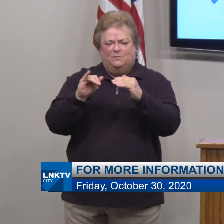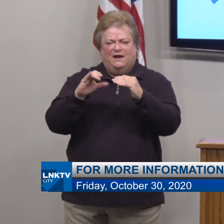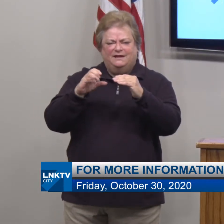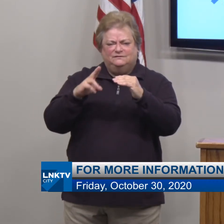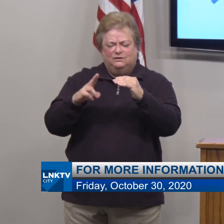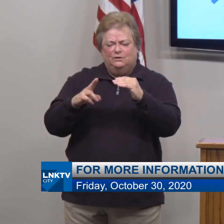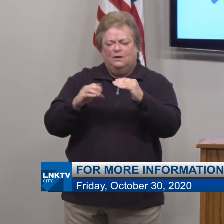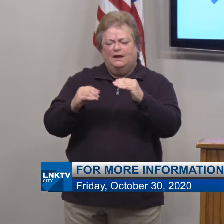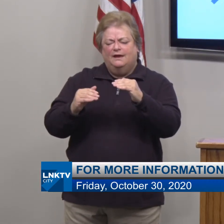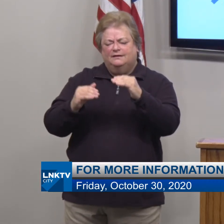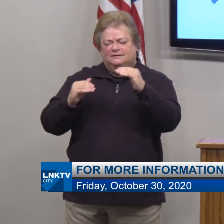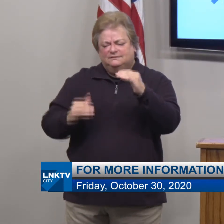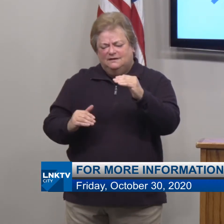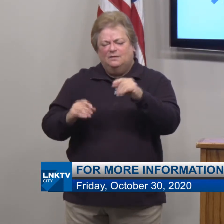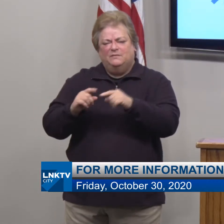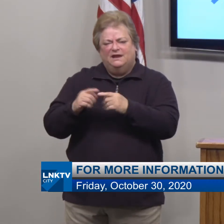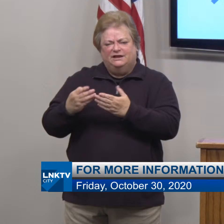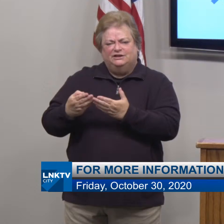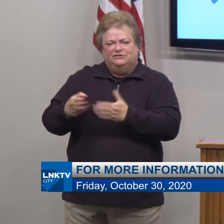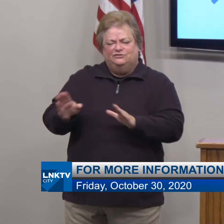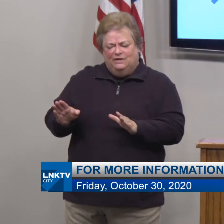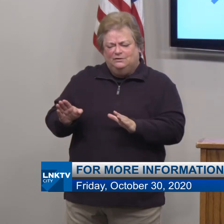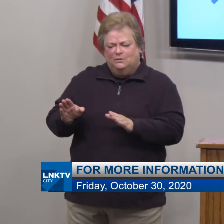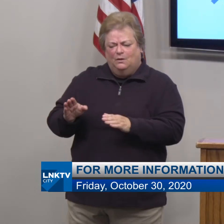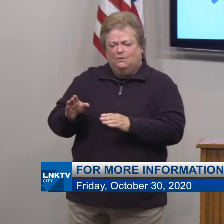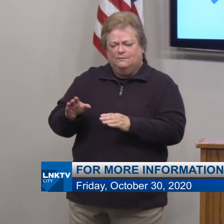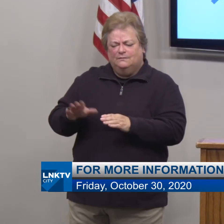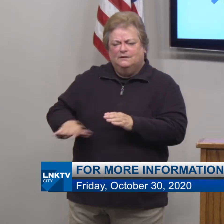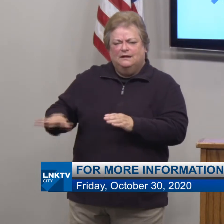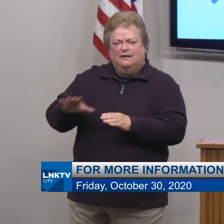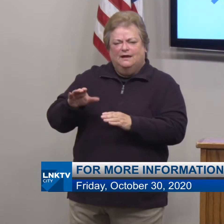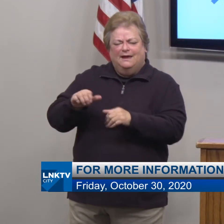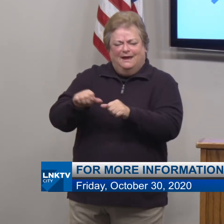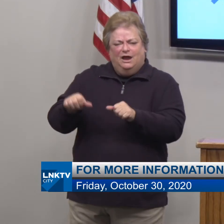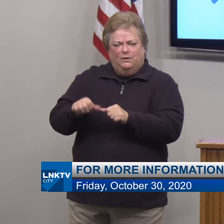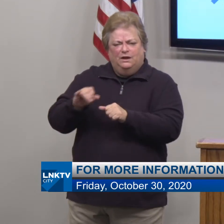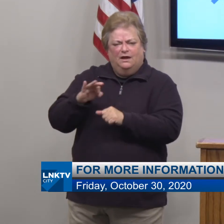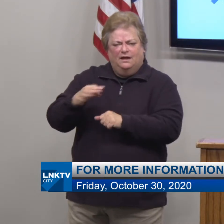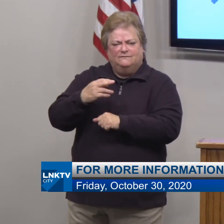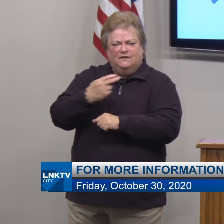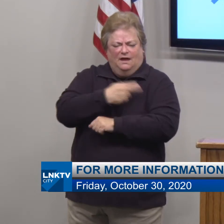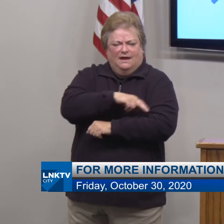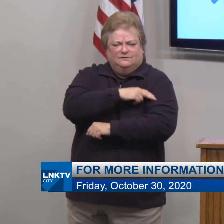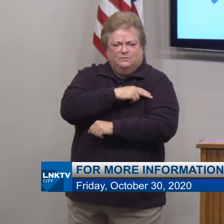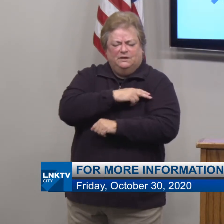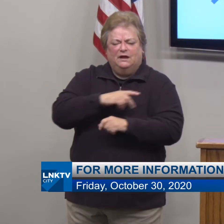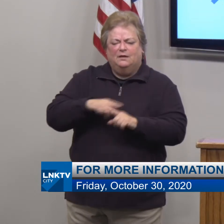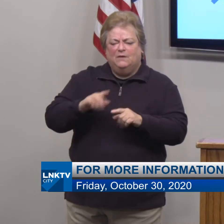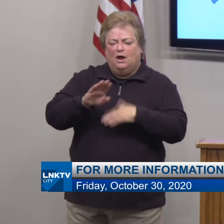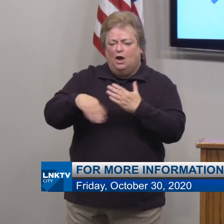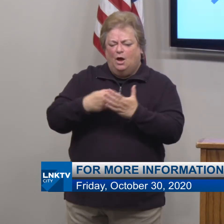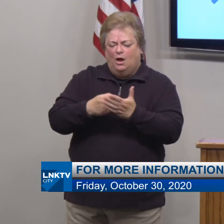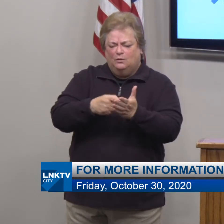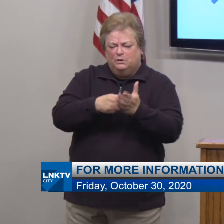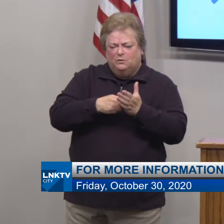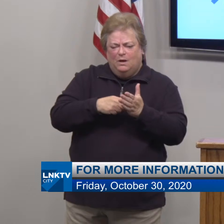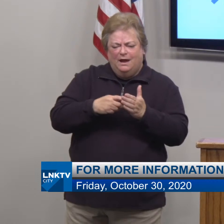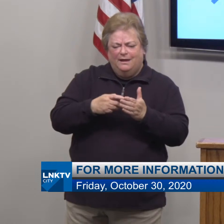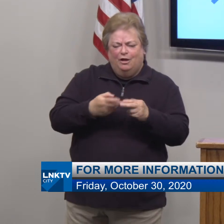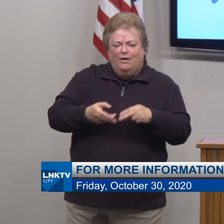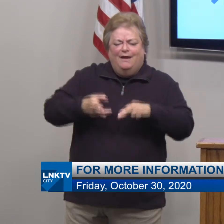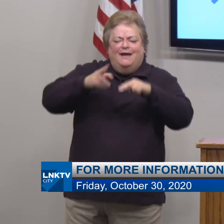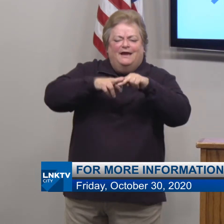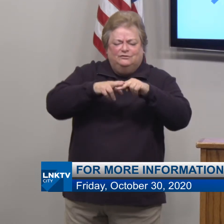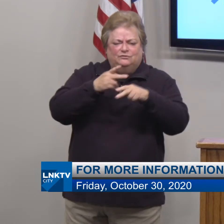the general census population of the hospital. But they all require an extra level of care that's